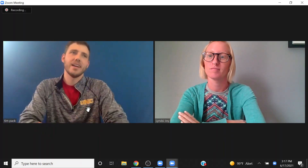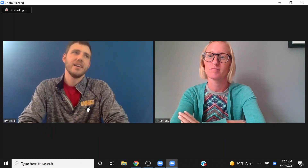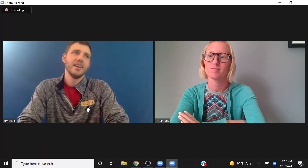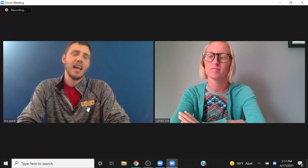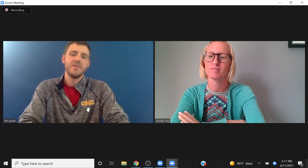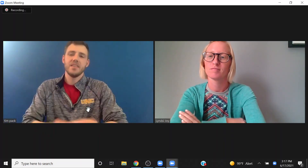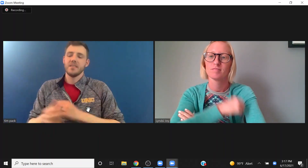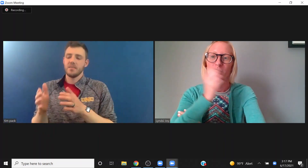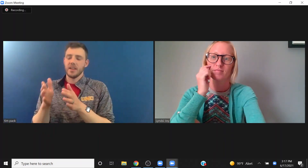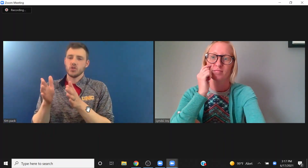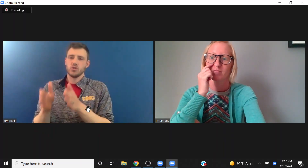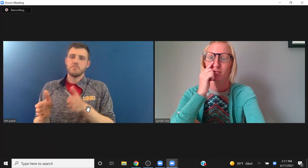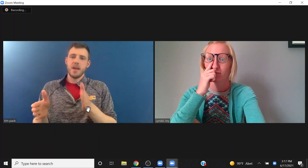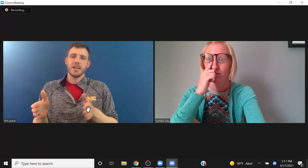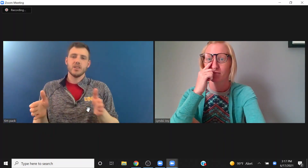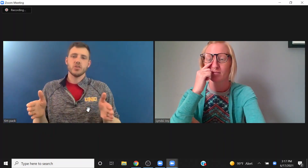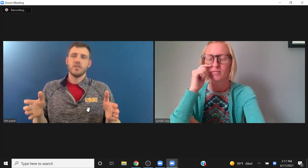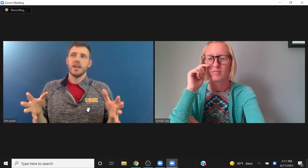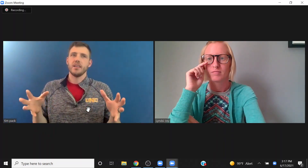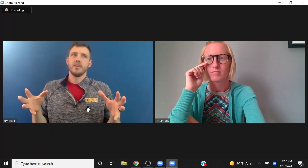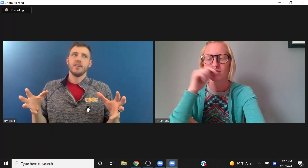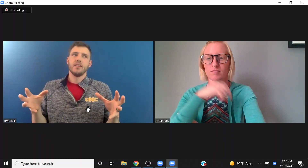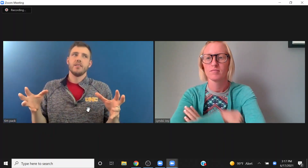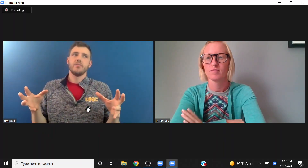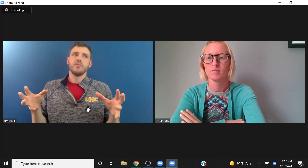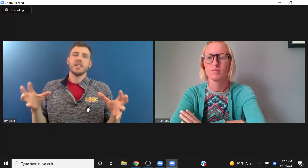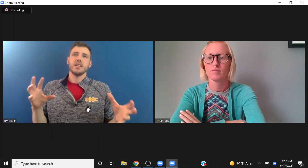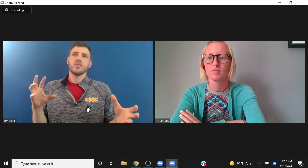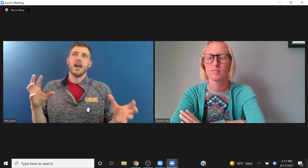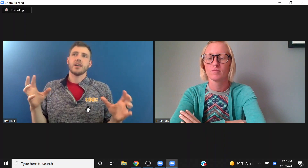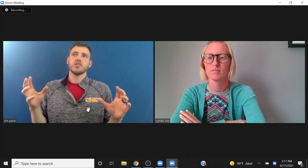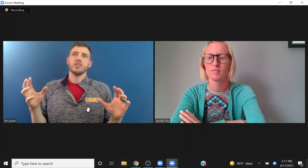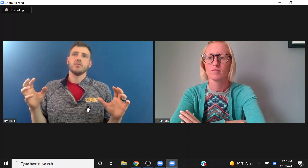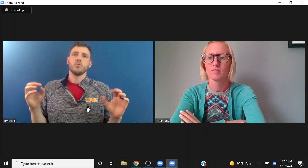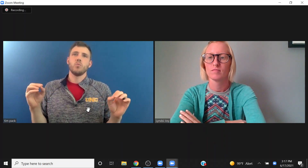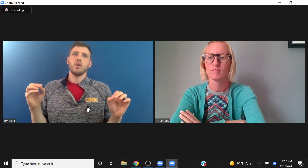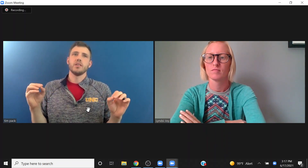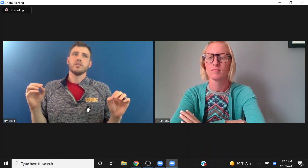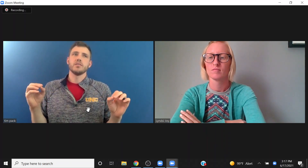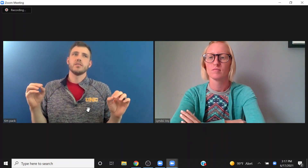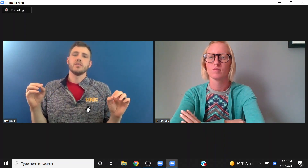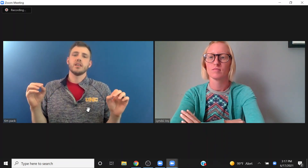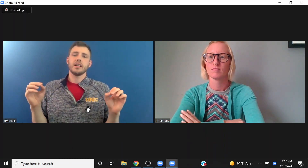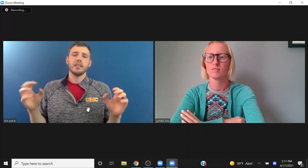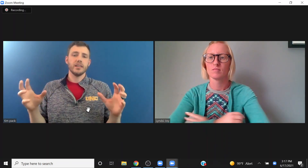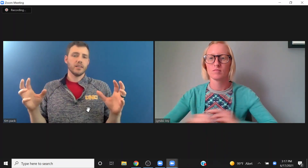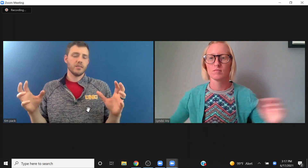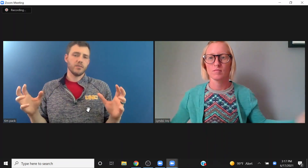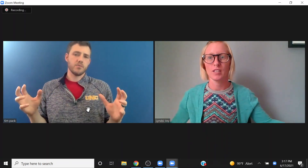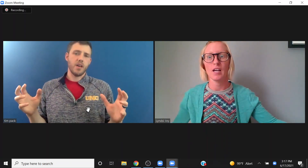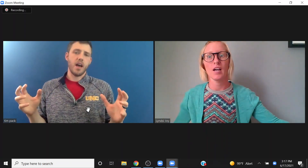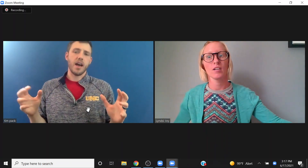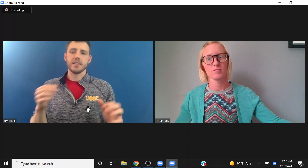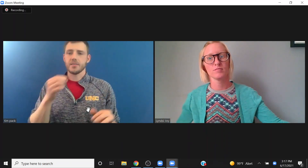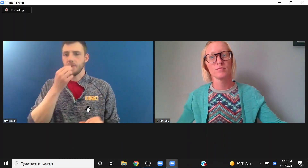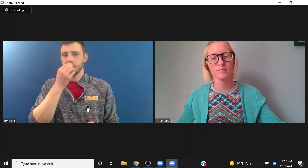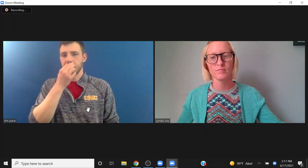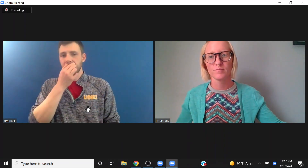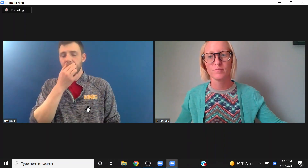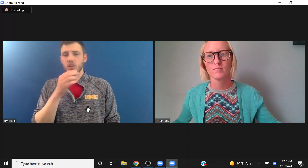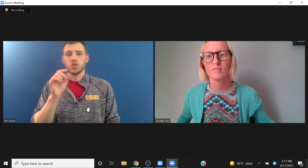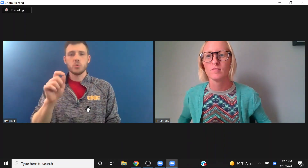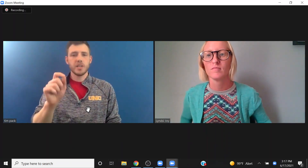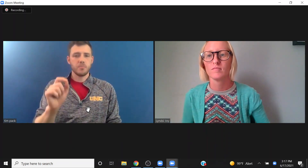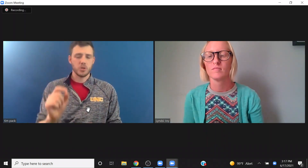that. And then like making sure that the interaction was clear through the eyes,